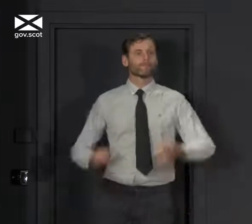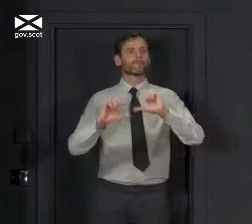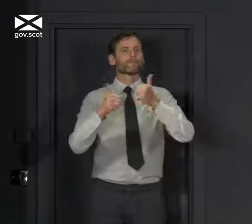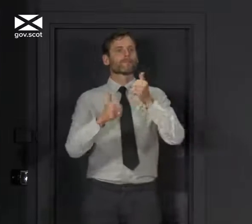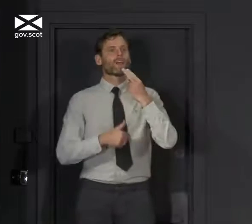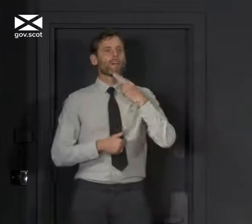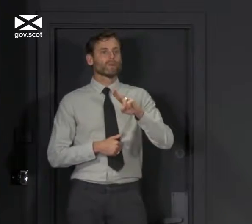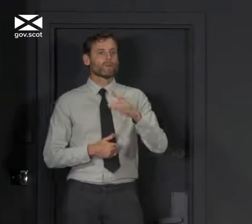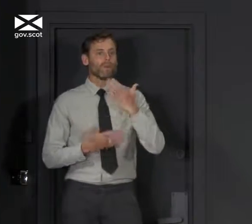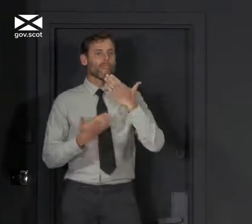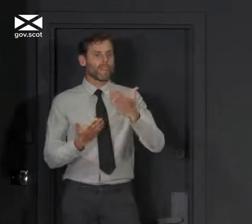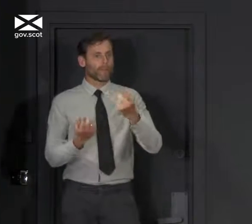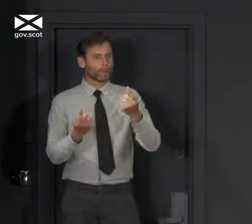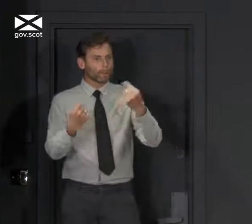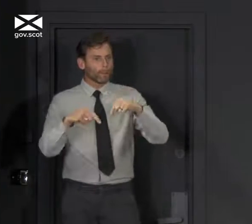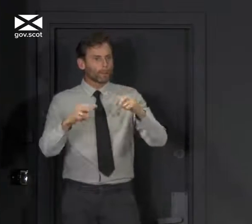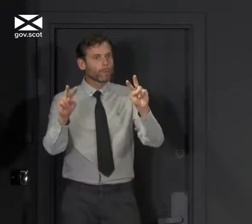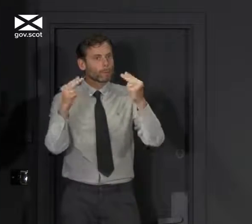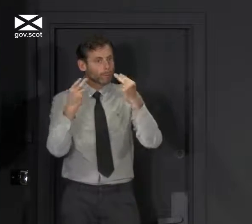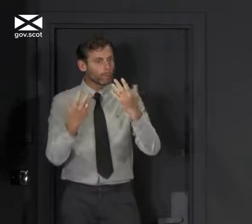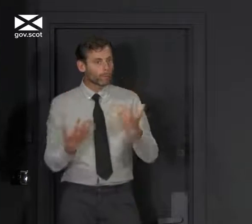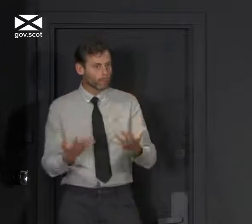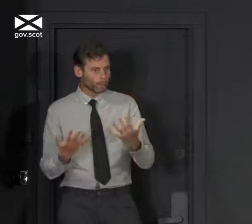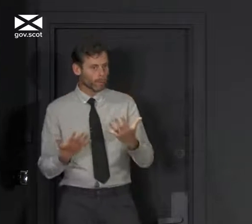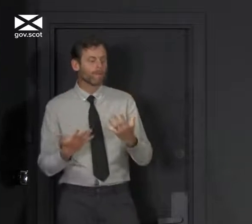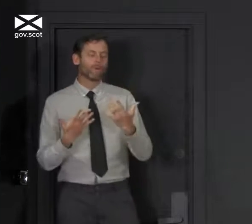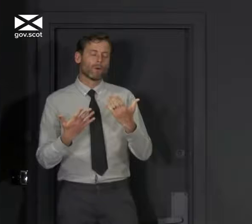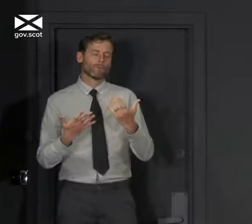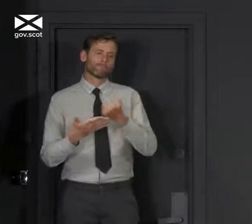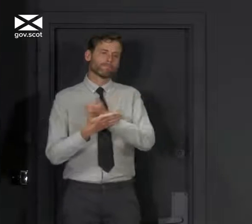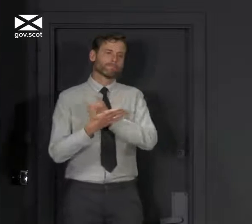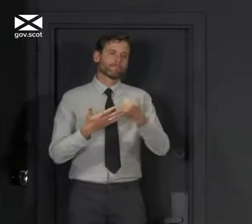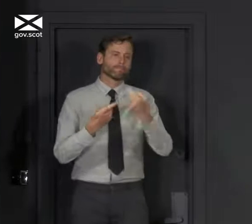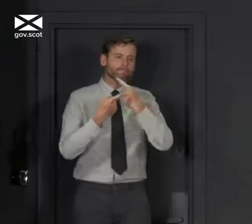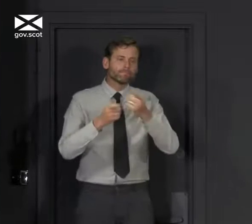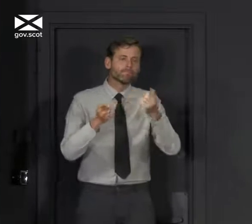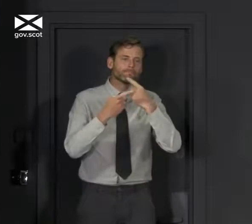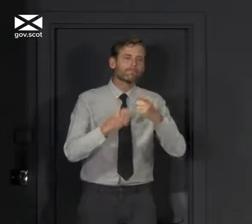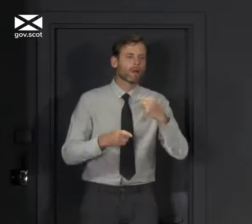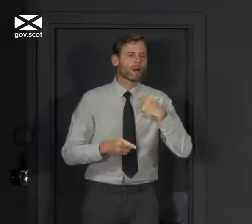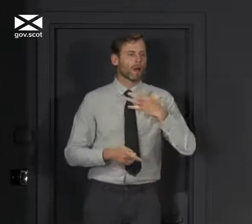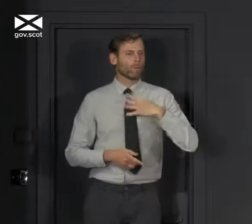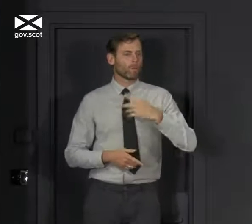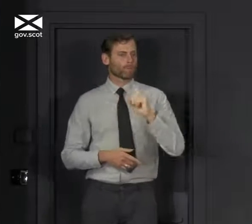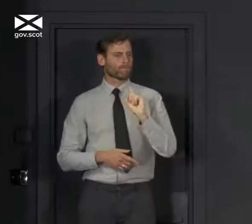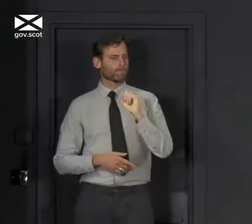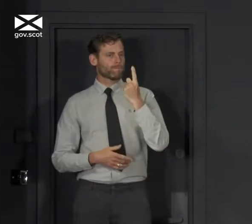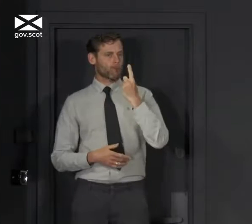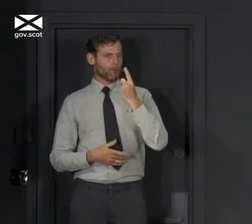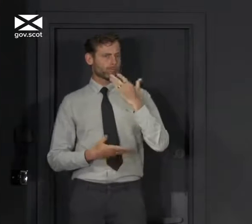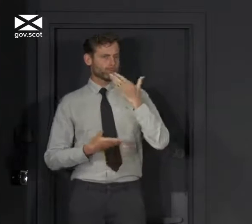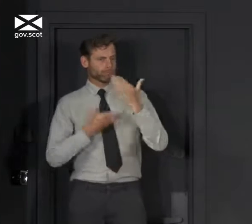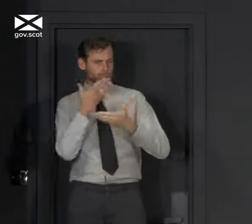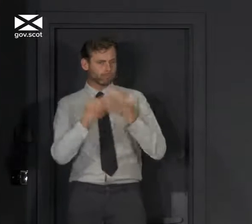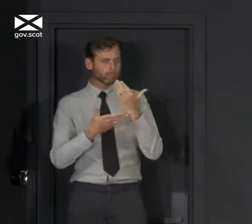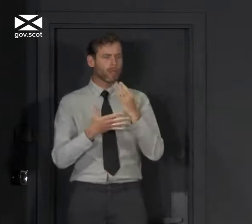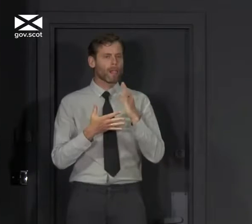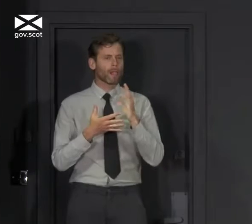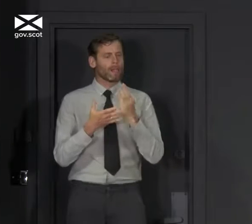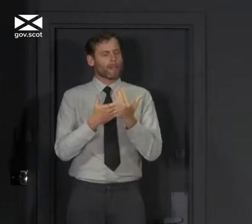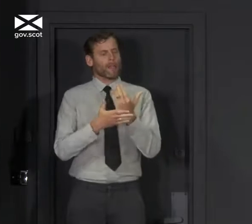Good afternoon, and thank you for joining us for today's briefing. I want to start this afternoon by updating you on some